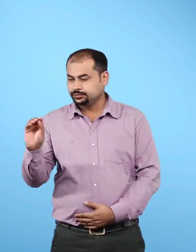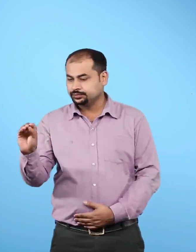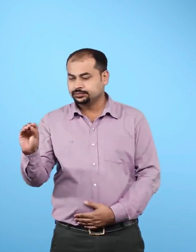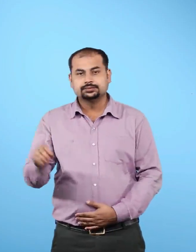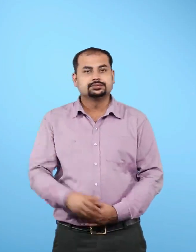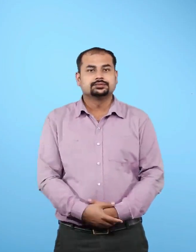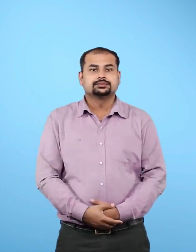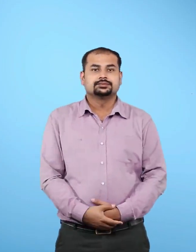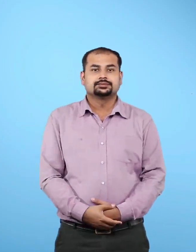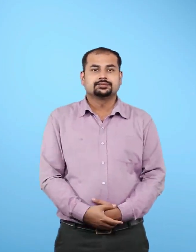Dash.